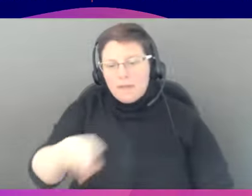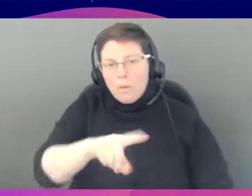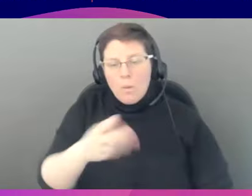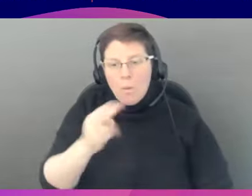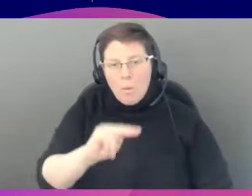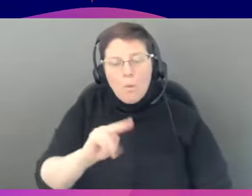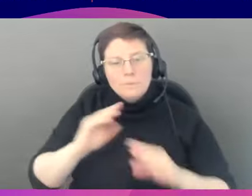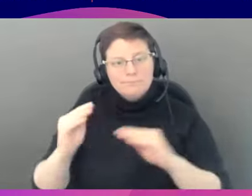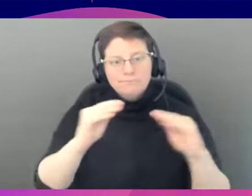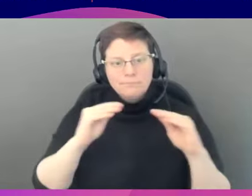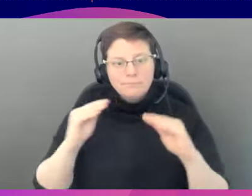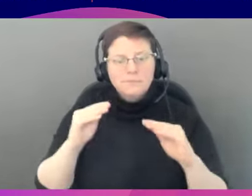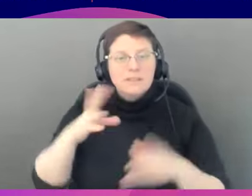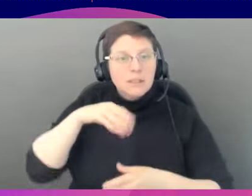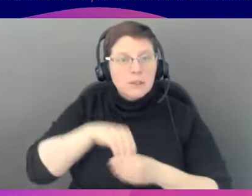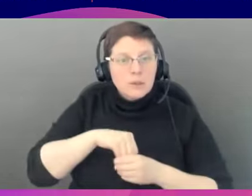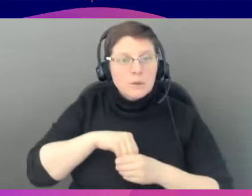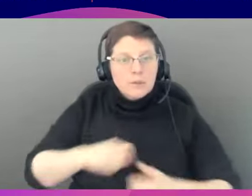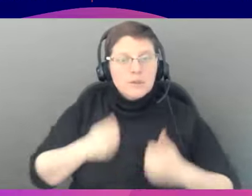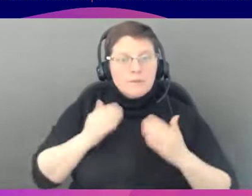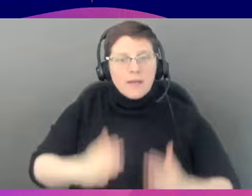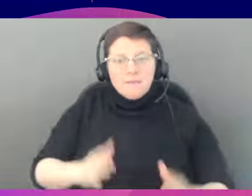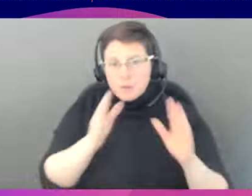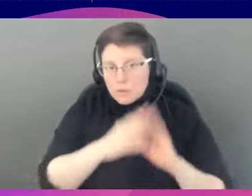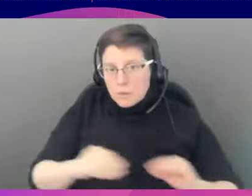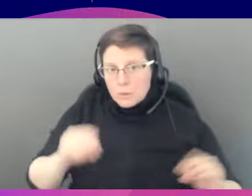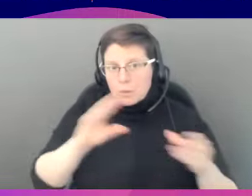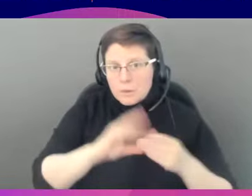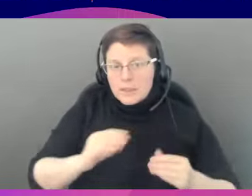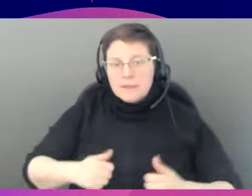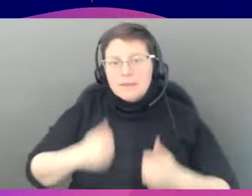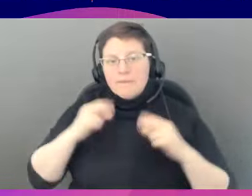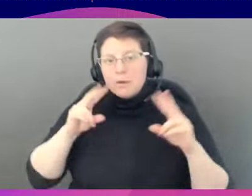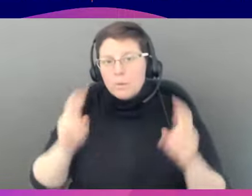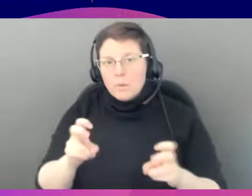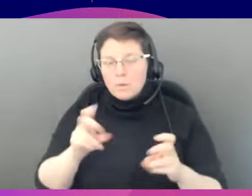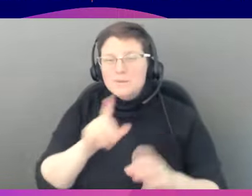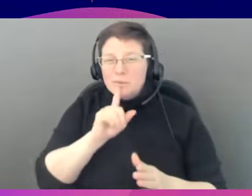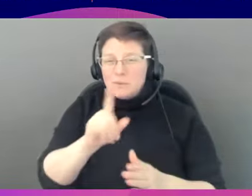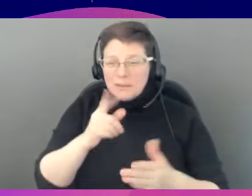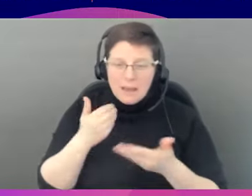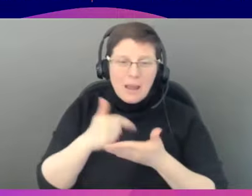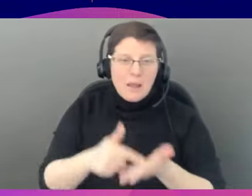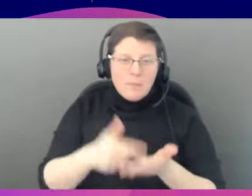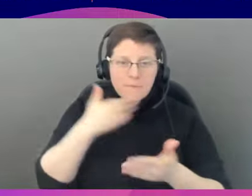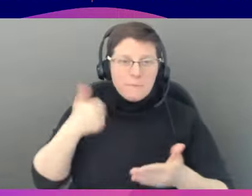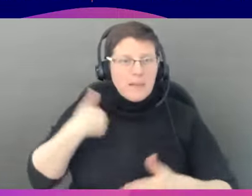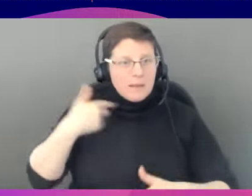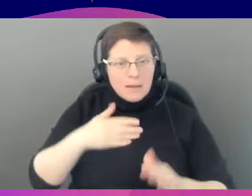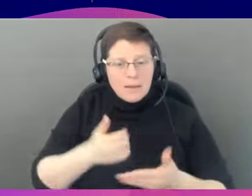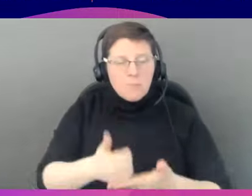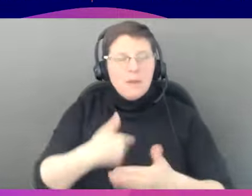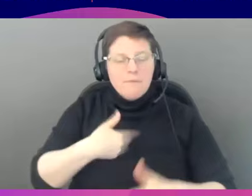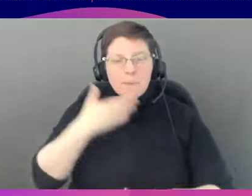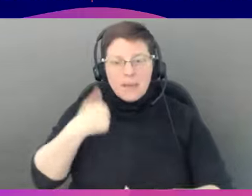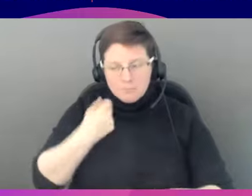include survivor stories and survivor quotes that offer deeper insight into the journeys of survivors, as well as a social